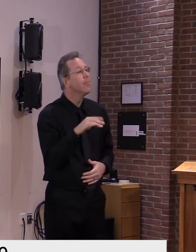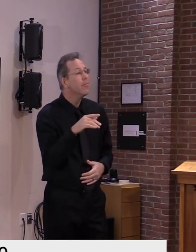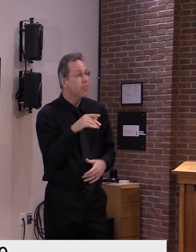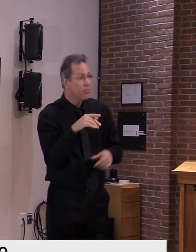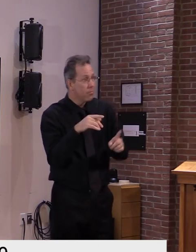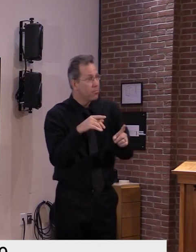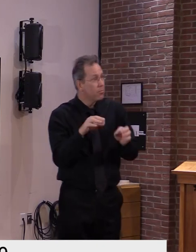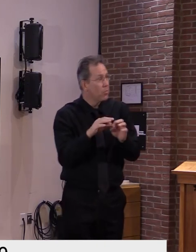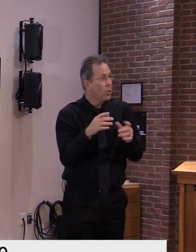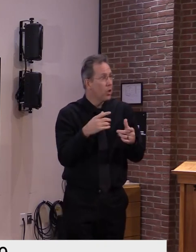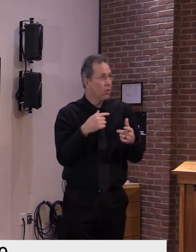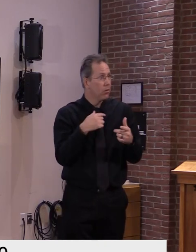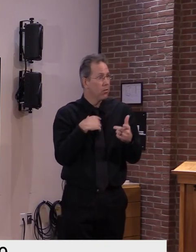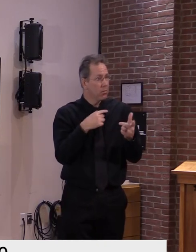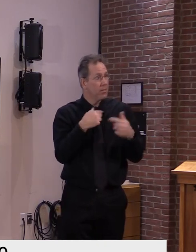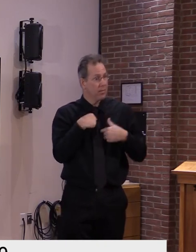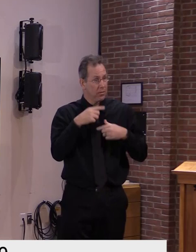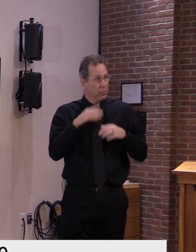as well.